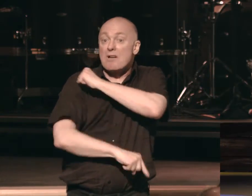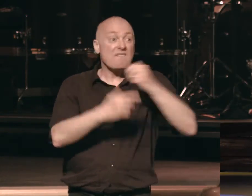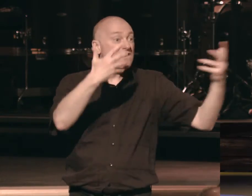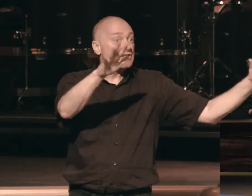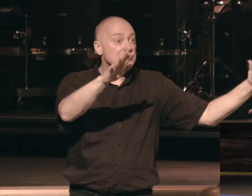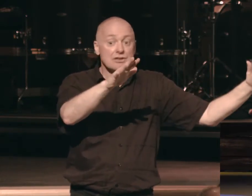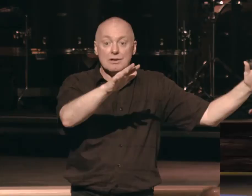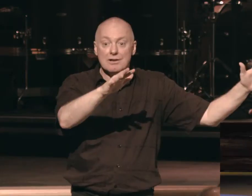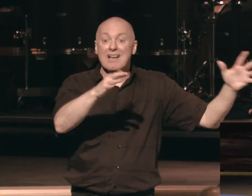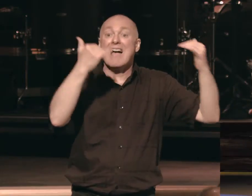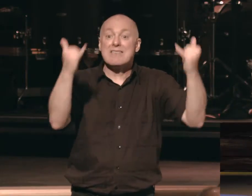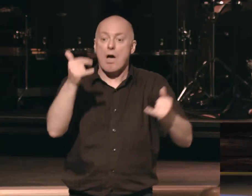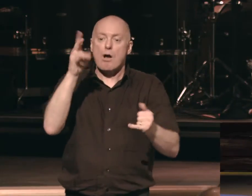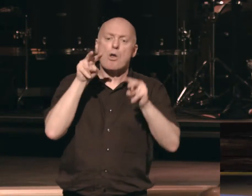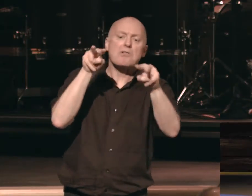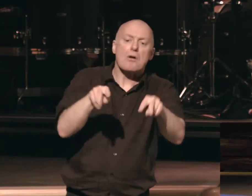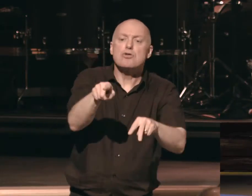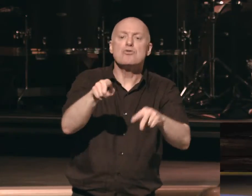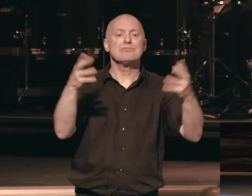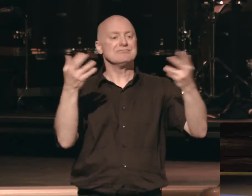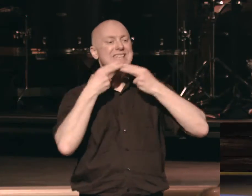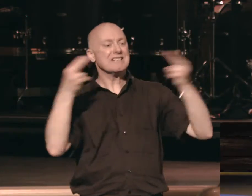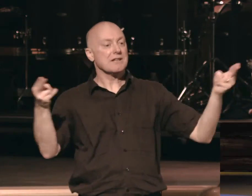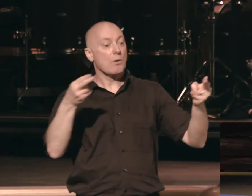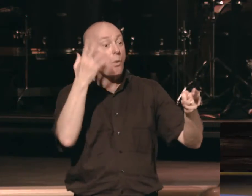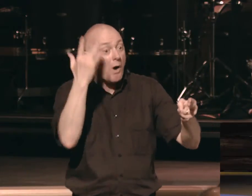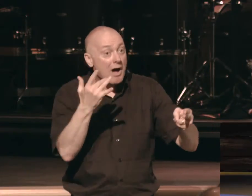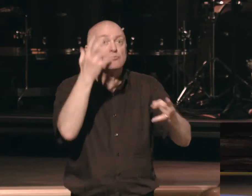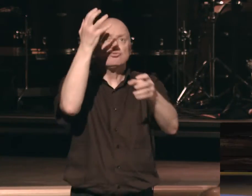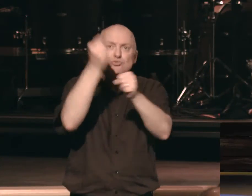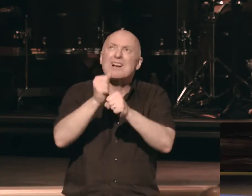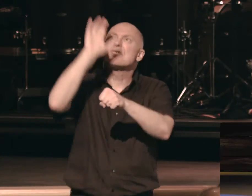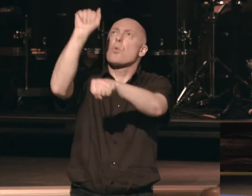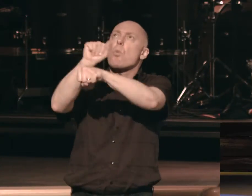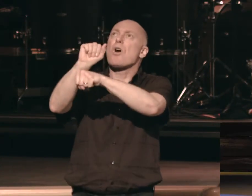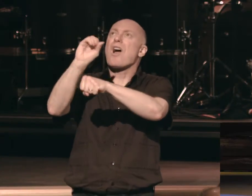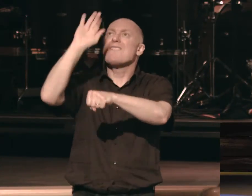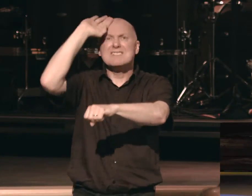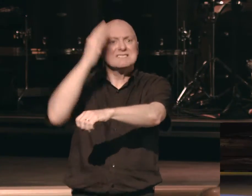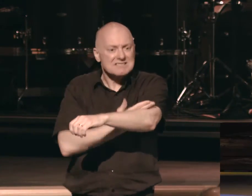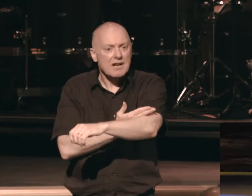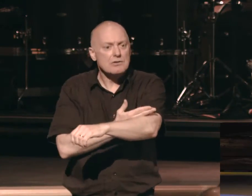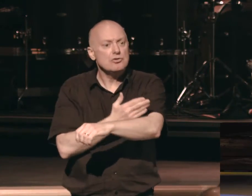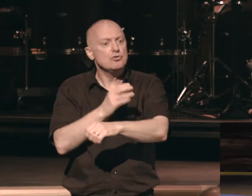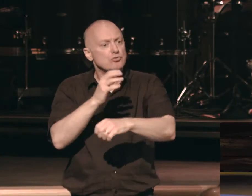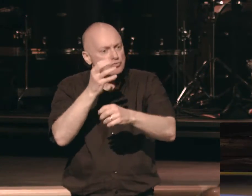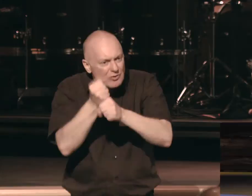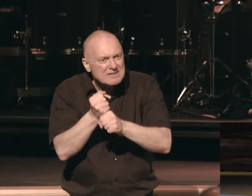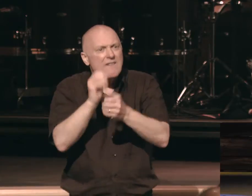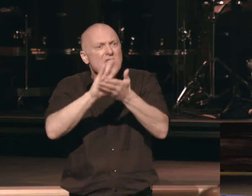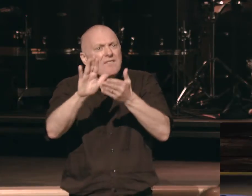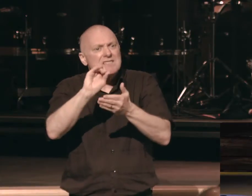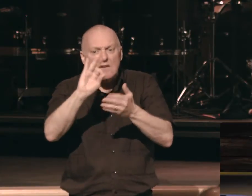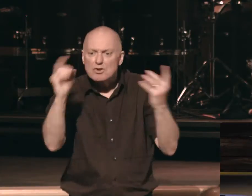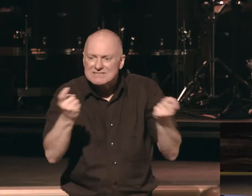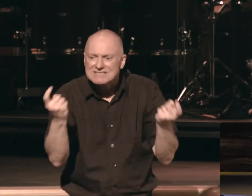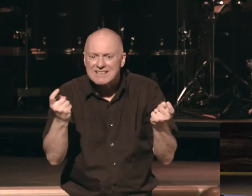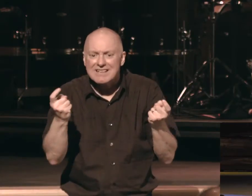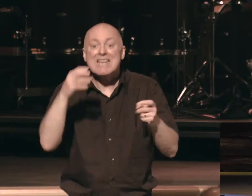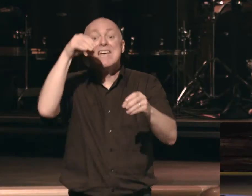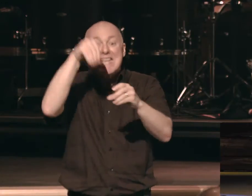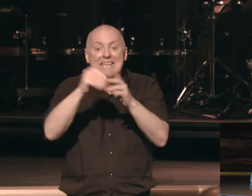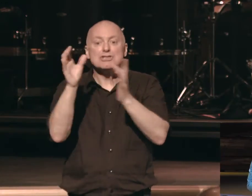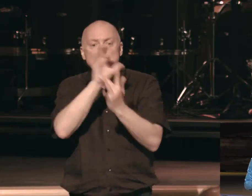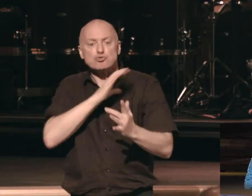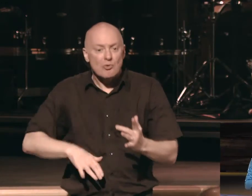sees you as innocent. Why? Because you have trusted in the work of his son. You have trusted for the forgiveness of your sins in Jesus Christ.